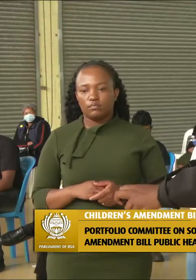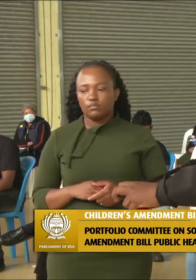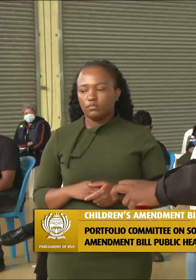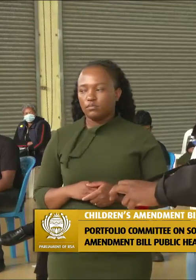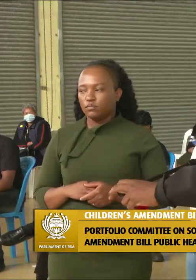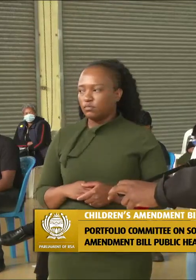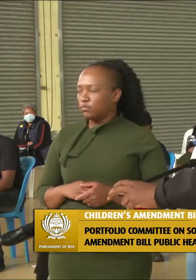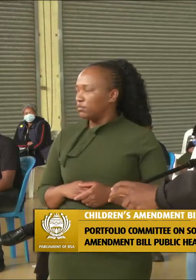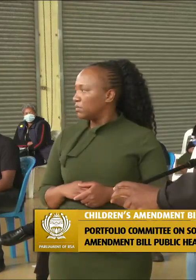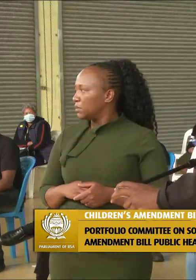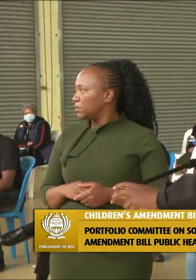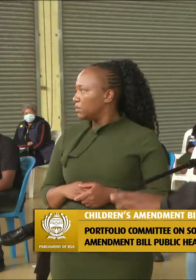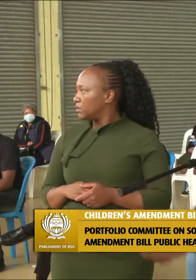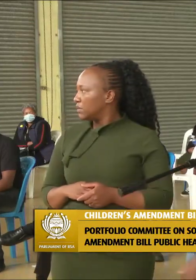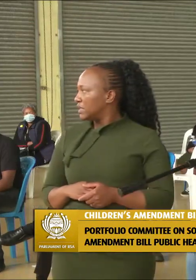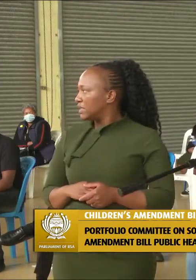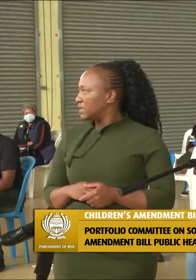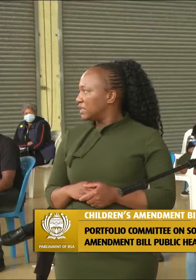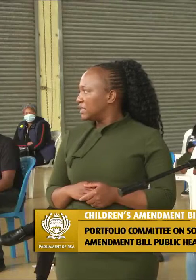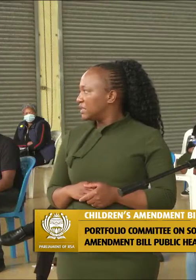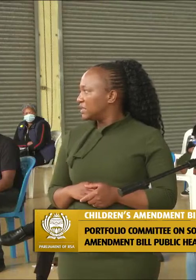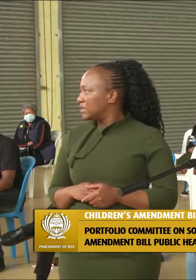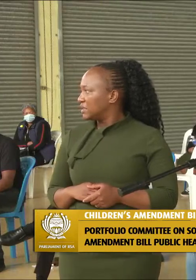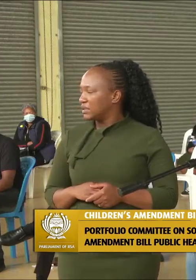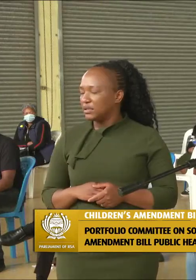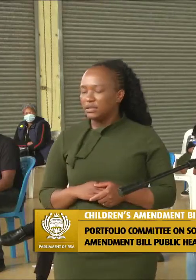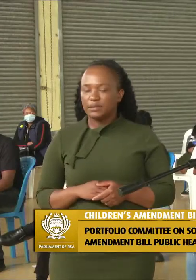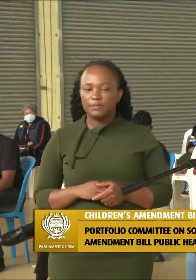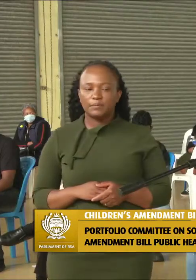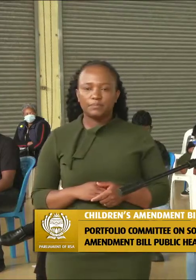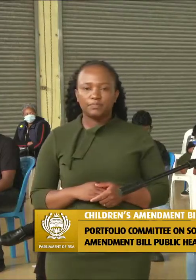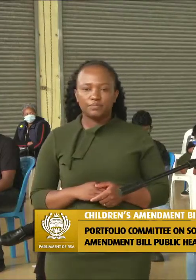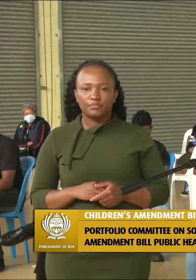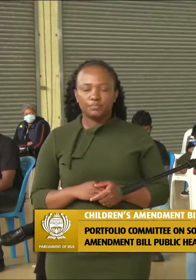of Social Development. HOD.